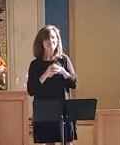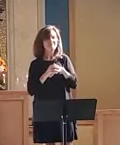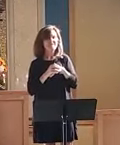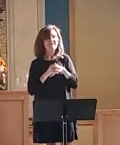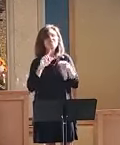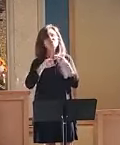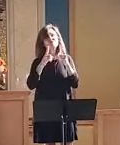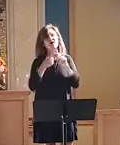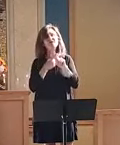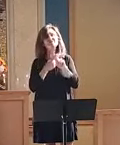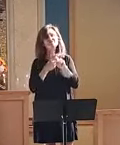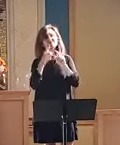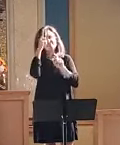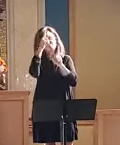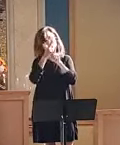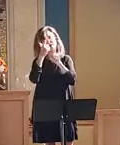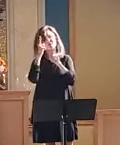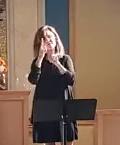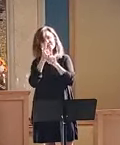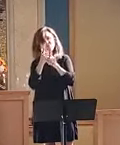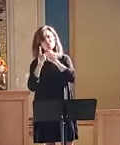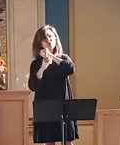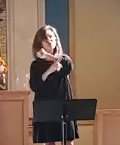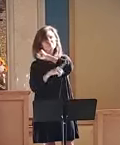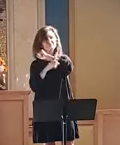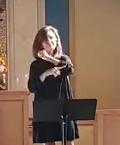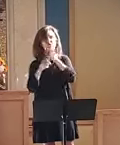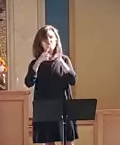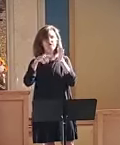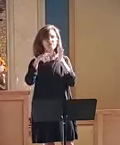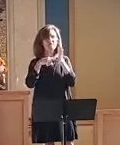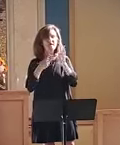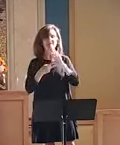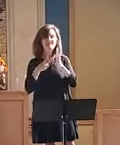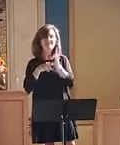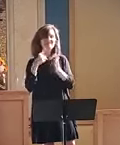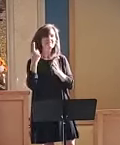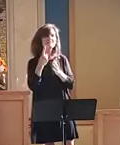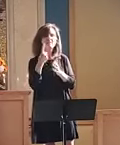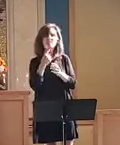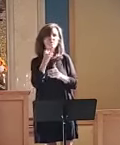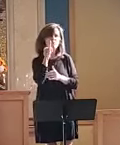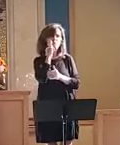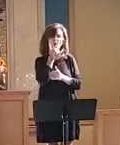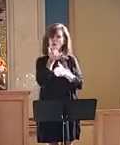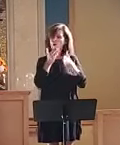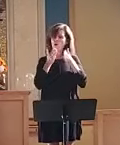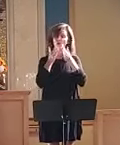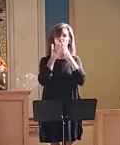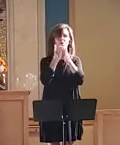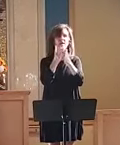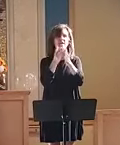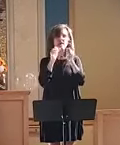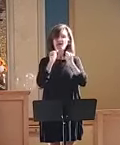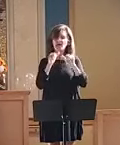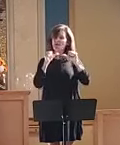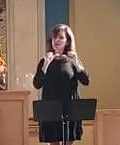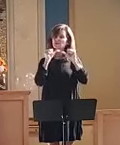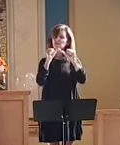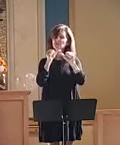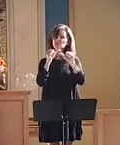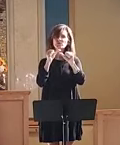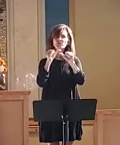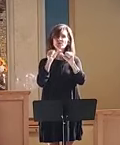My friends, fraternal correction is simply pointing out that someone is on a collision course. They can stay on course if they wish,